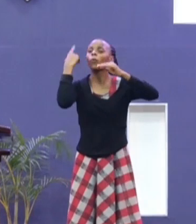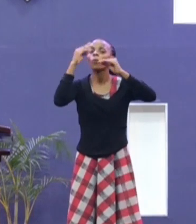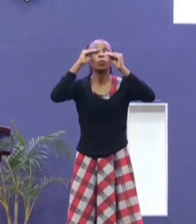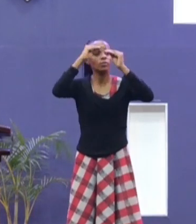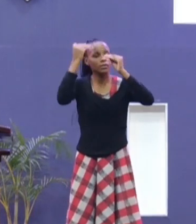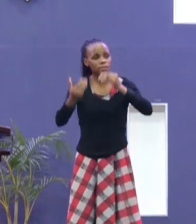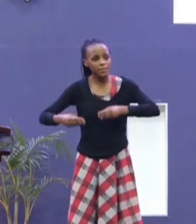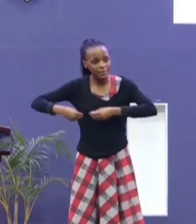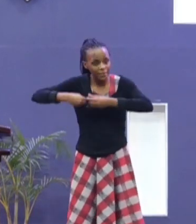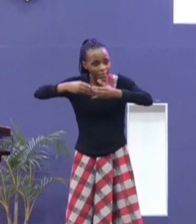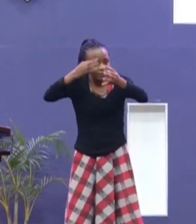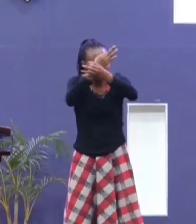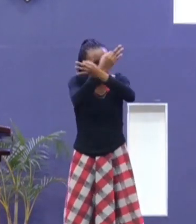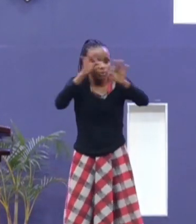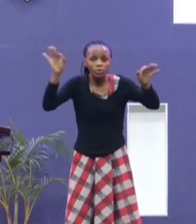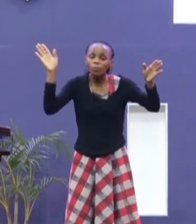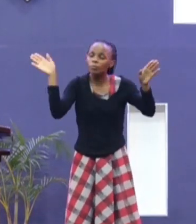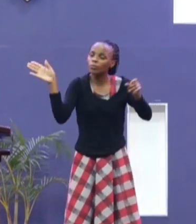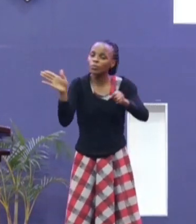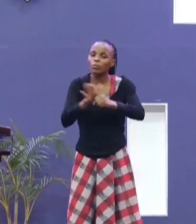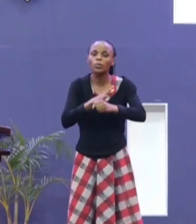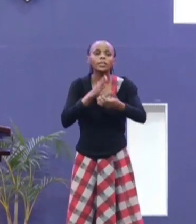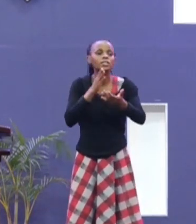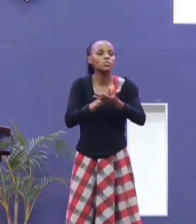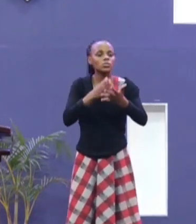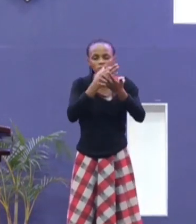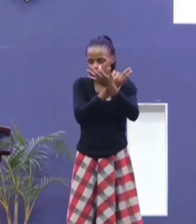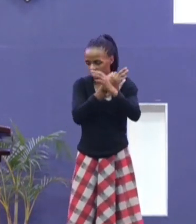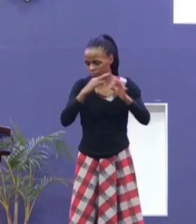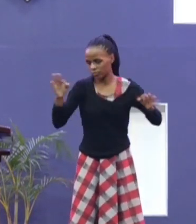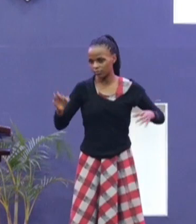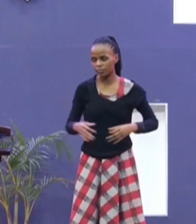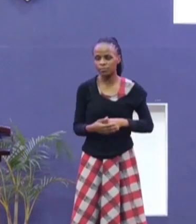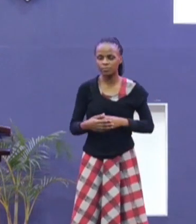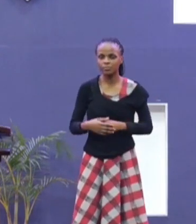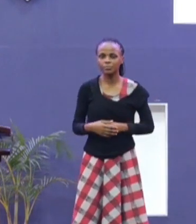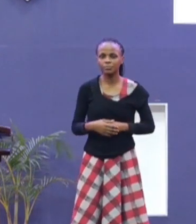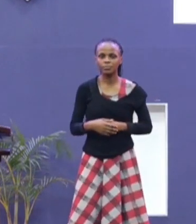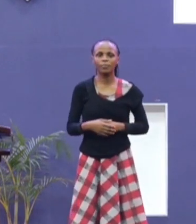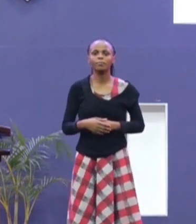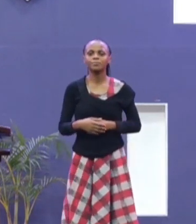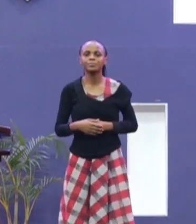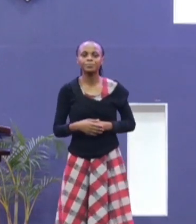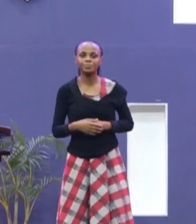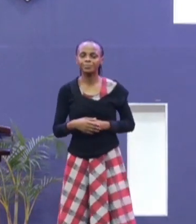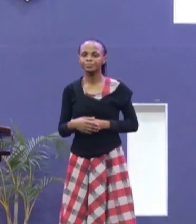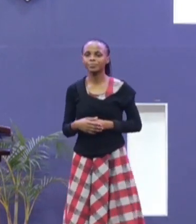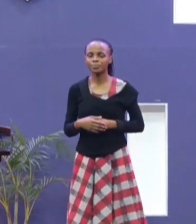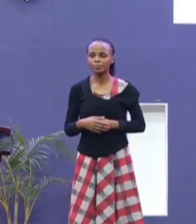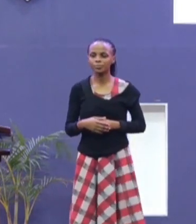indeed? Omulokole atuka ddi ku ddaala awo Bayibuli weegambira nti oyo omwana gwafuula ow'eddembe aba waddembe